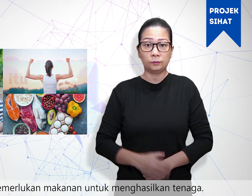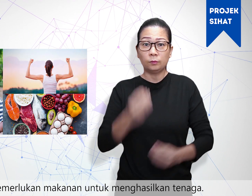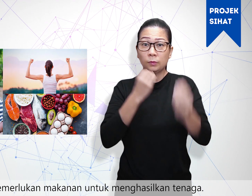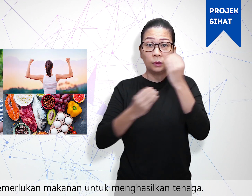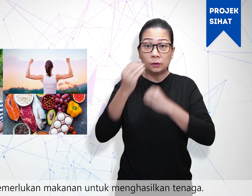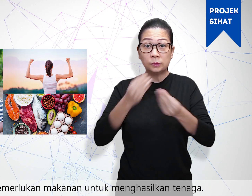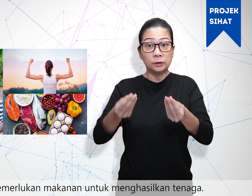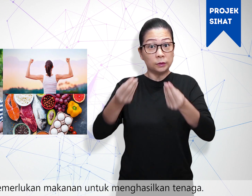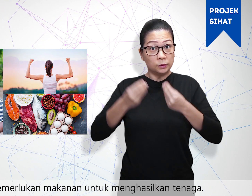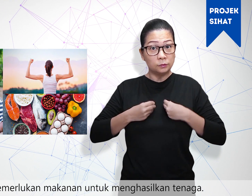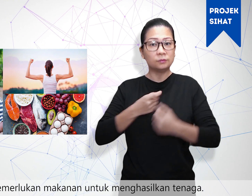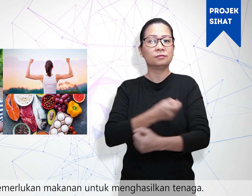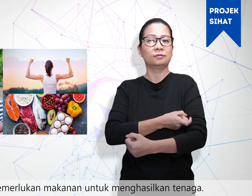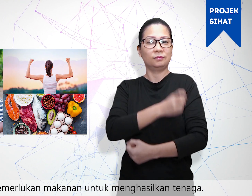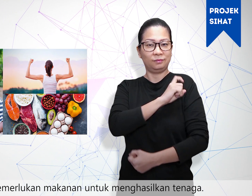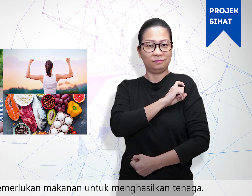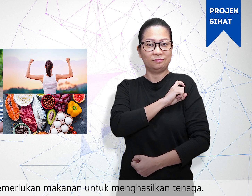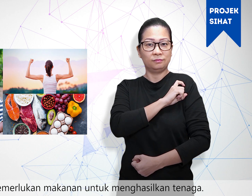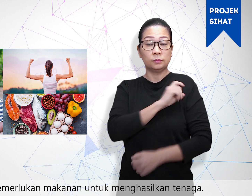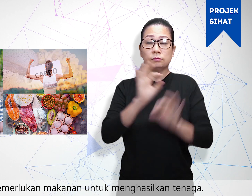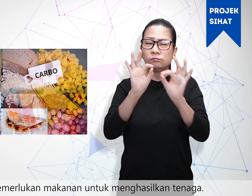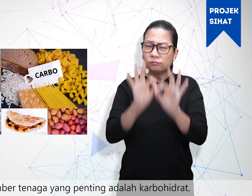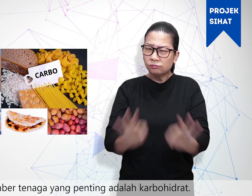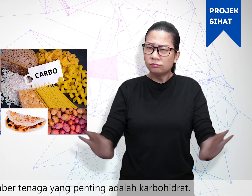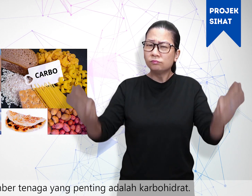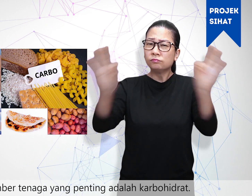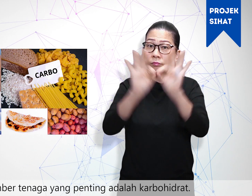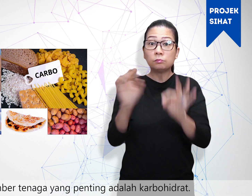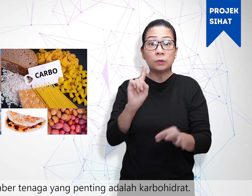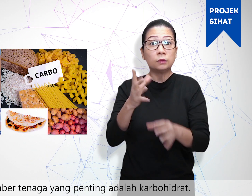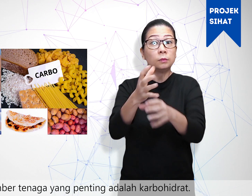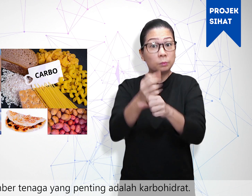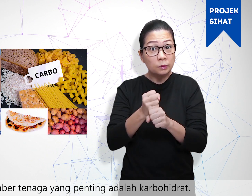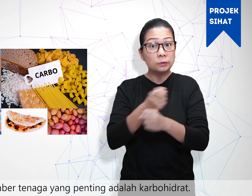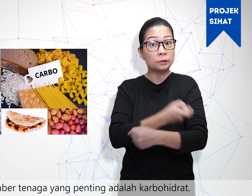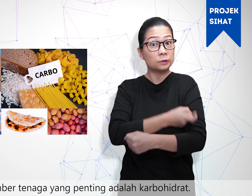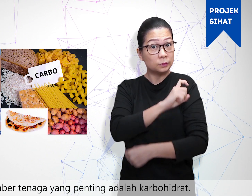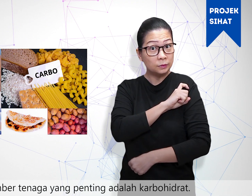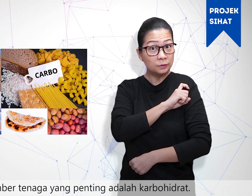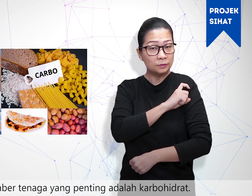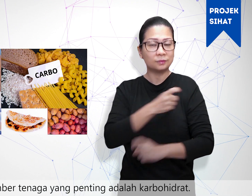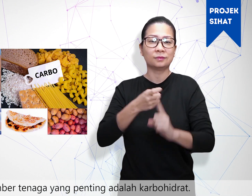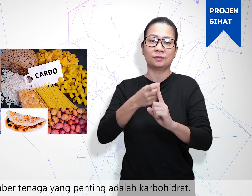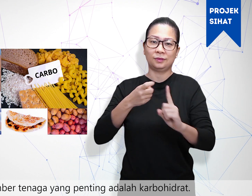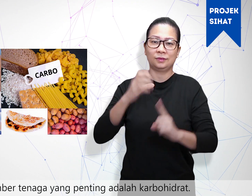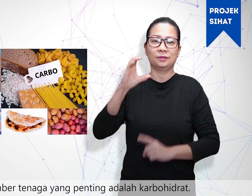We eat to produce energy. An important source of energy is carbohydrate.